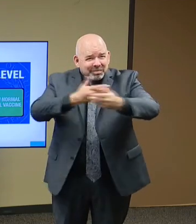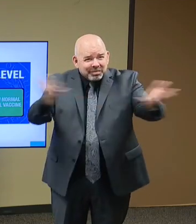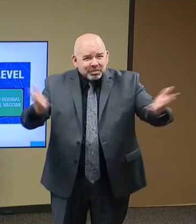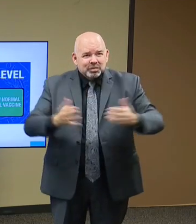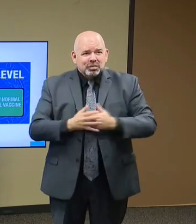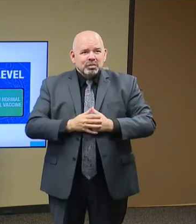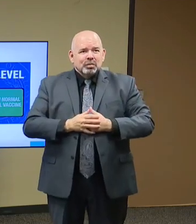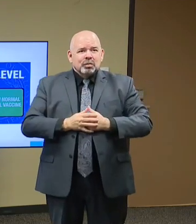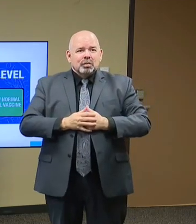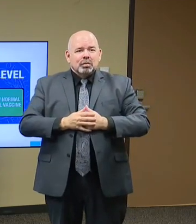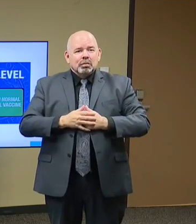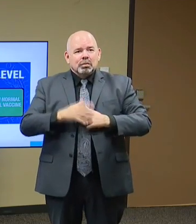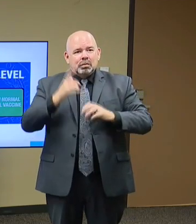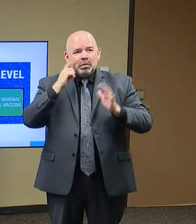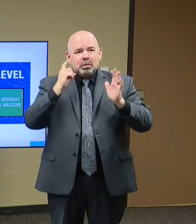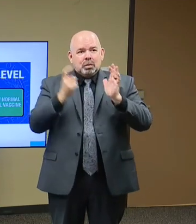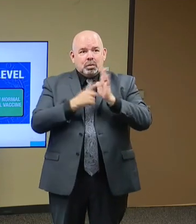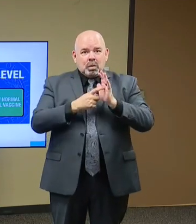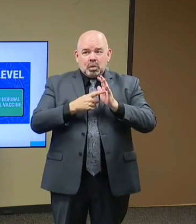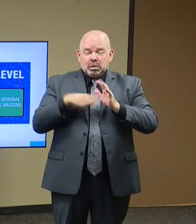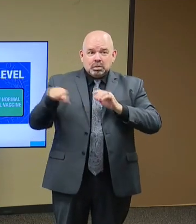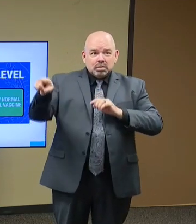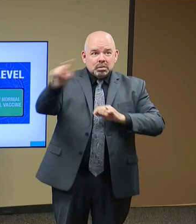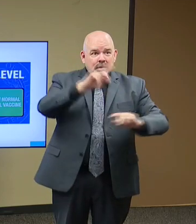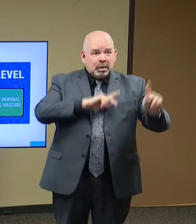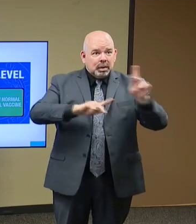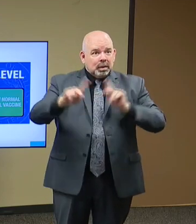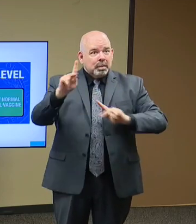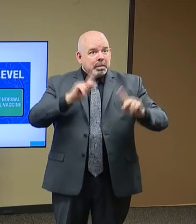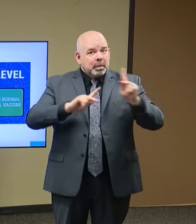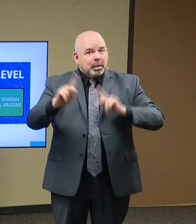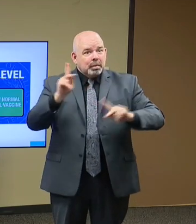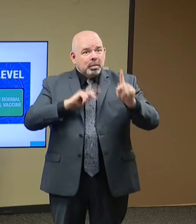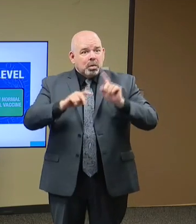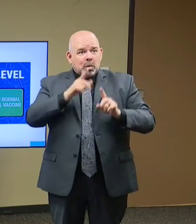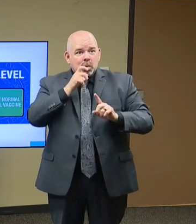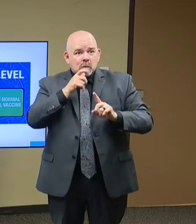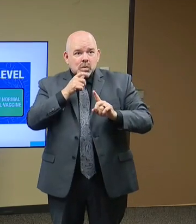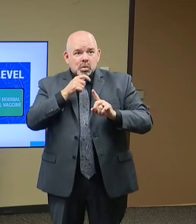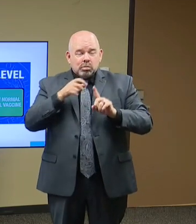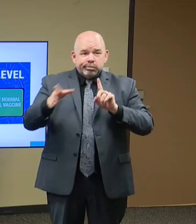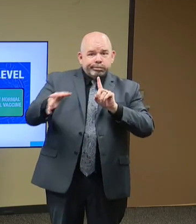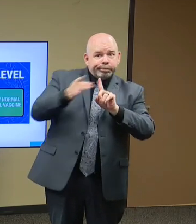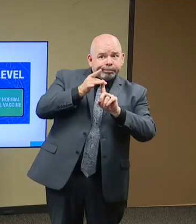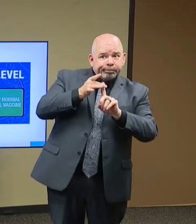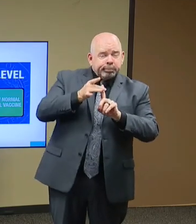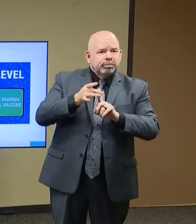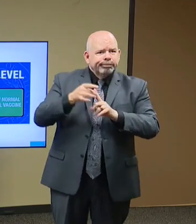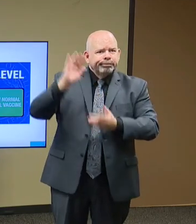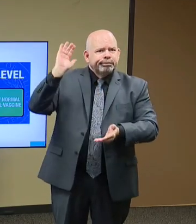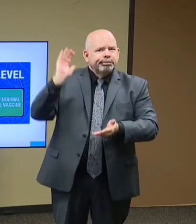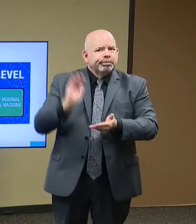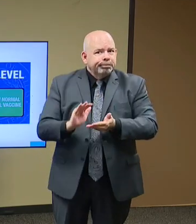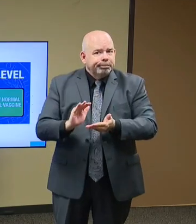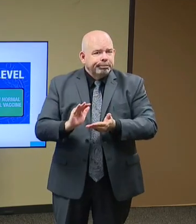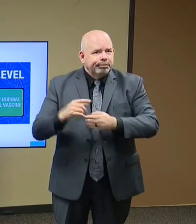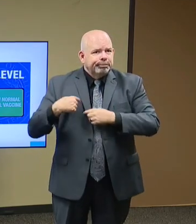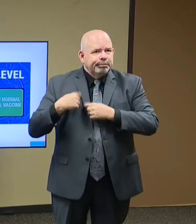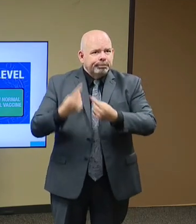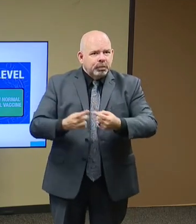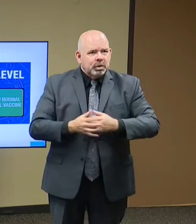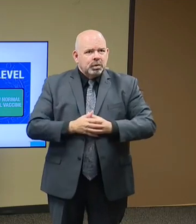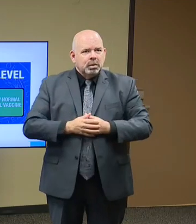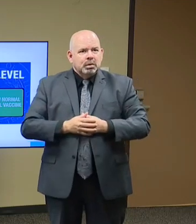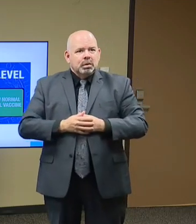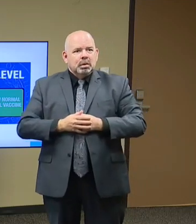people getting tested, but testing is available to every Dallas County resident and every resident of the city of Dallas,